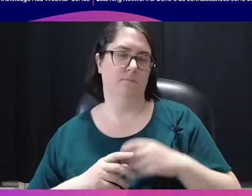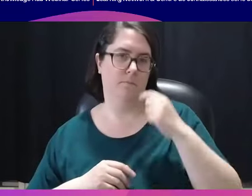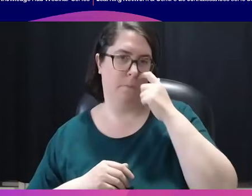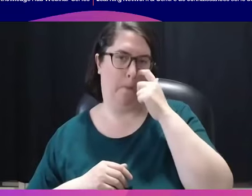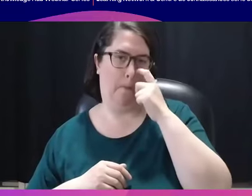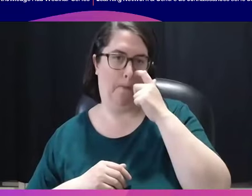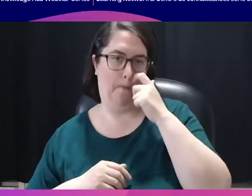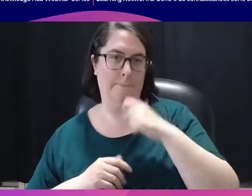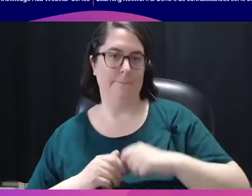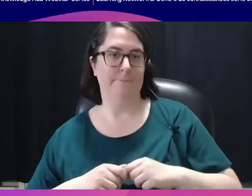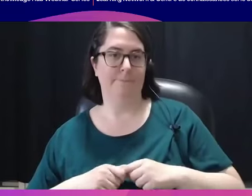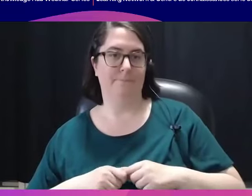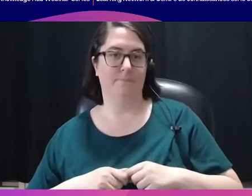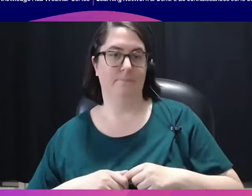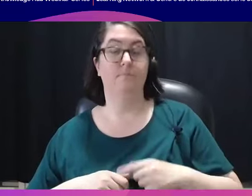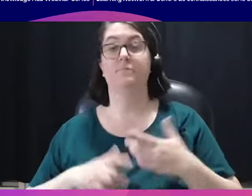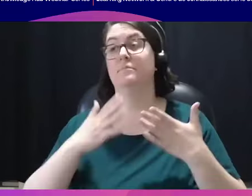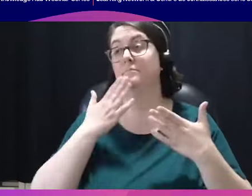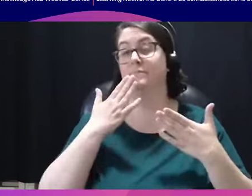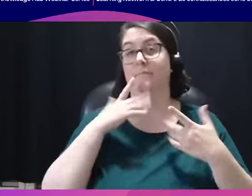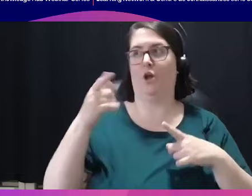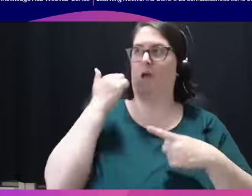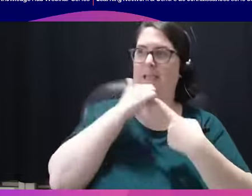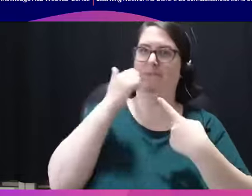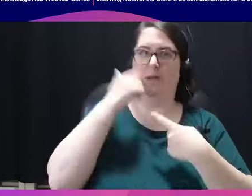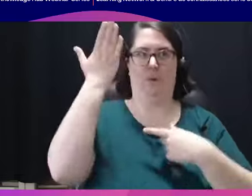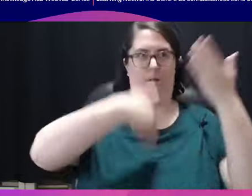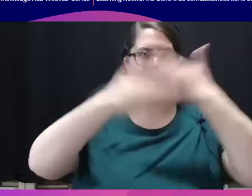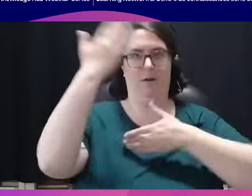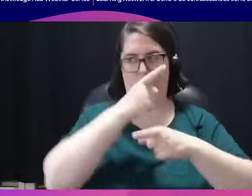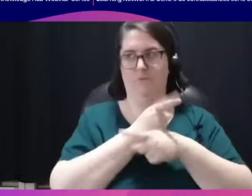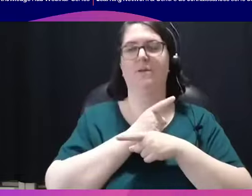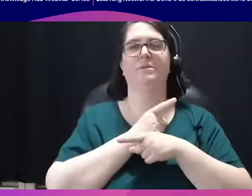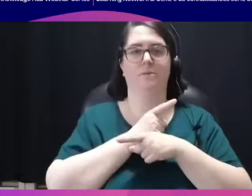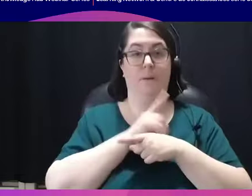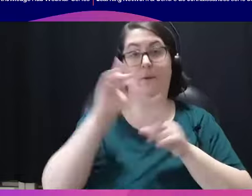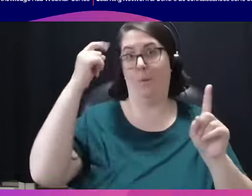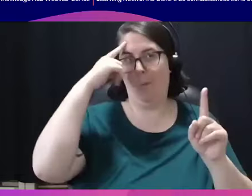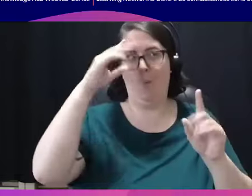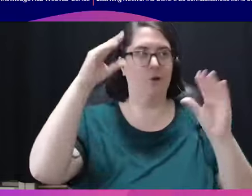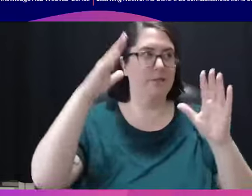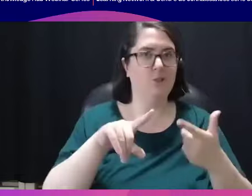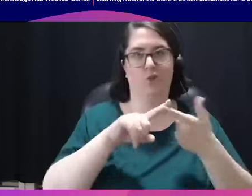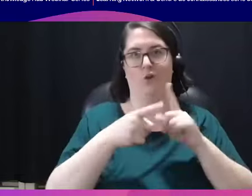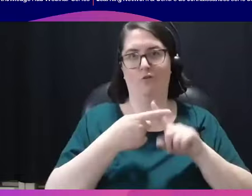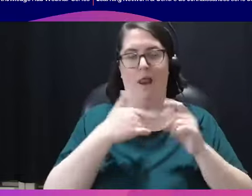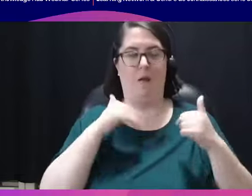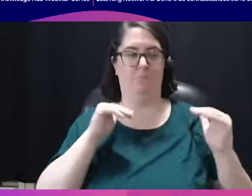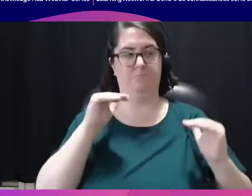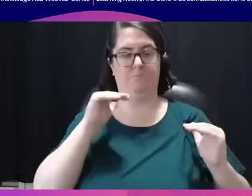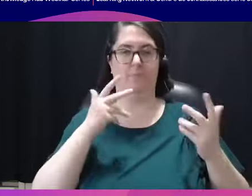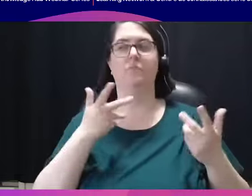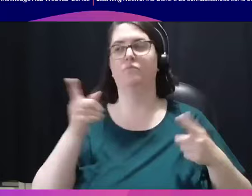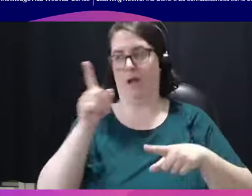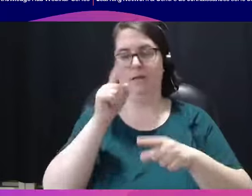Thank you. I really appreciate you highlighting it's those everyday ways we don't always capture. Like it might be your employer, your teacher, your friend, and we're not capturing